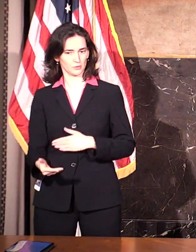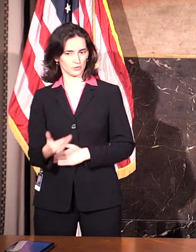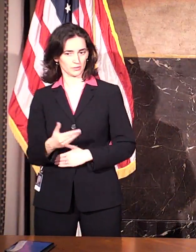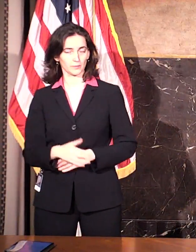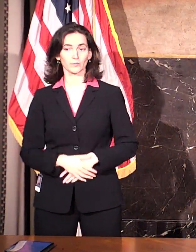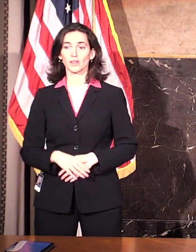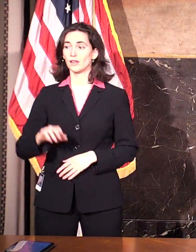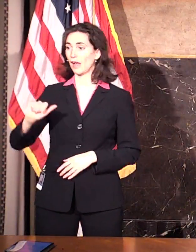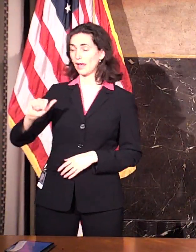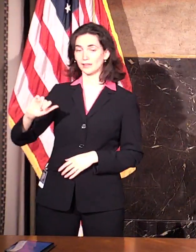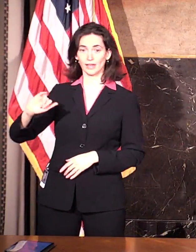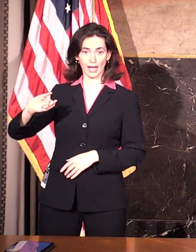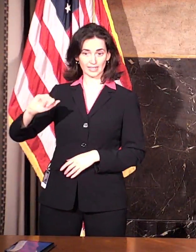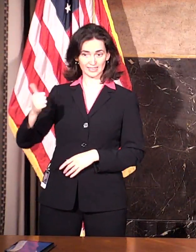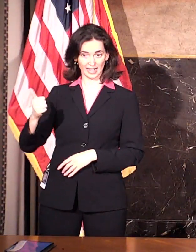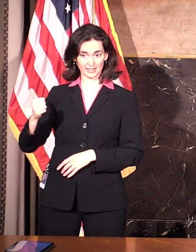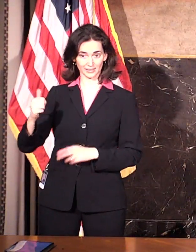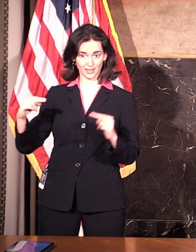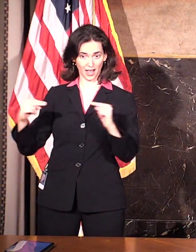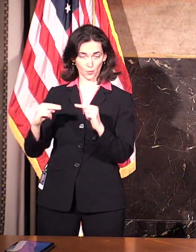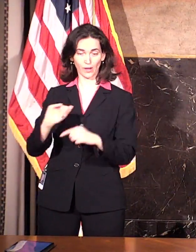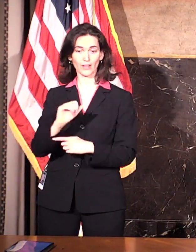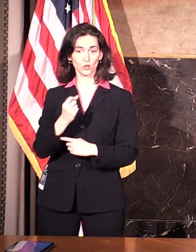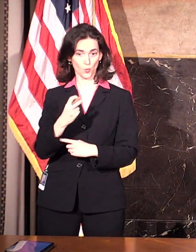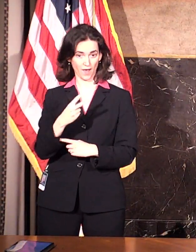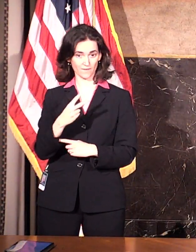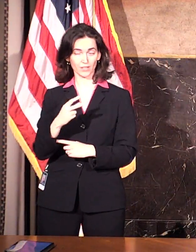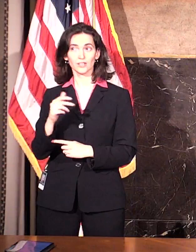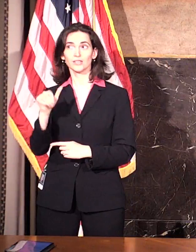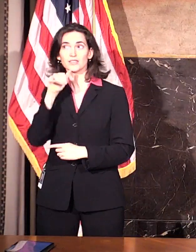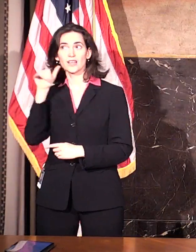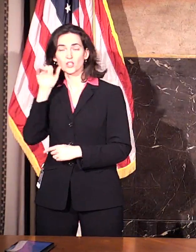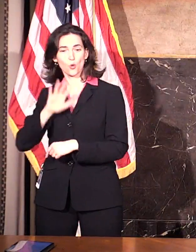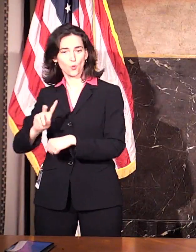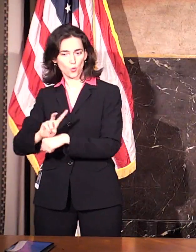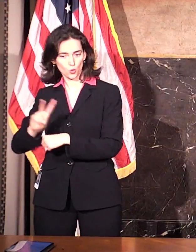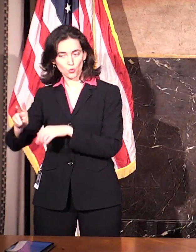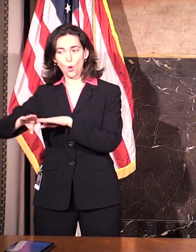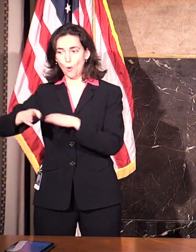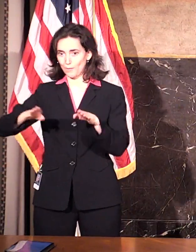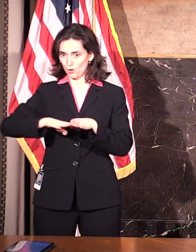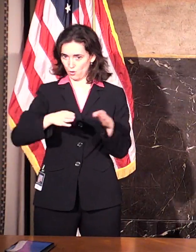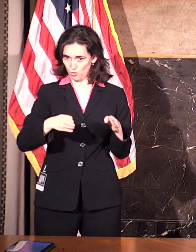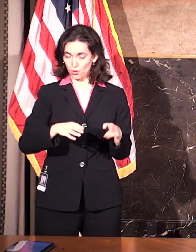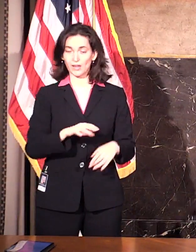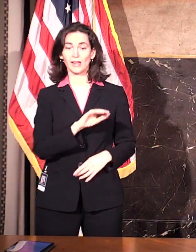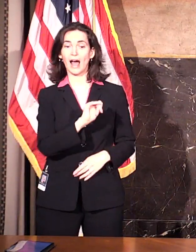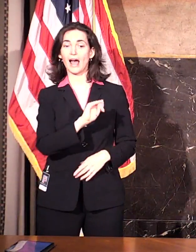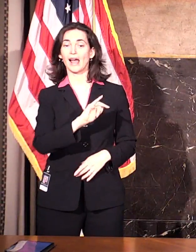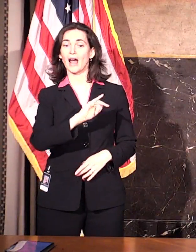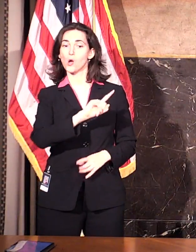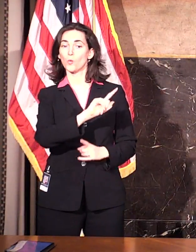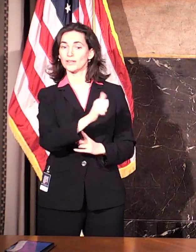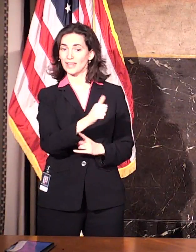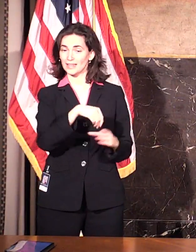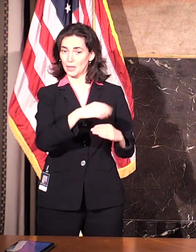I-10 and 12 did open yesterday at around 2 o'clock. I-110 in Baton Rouge is now